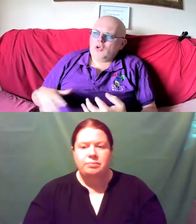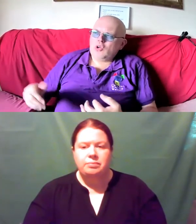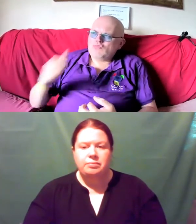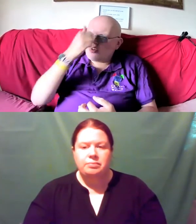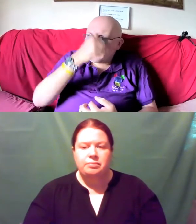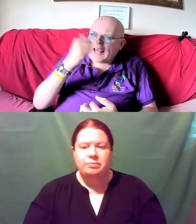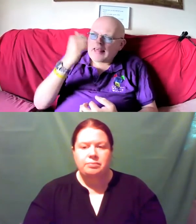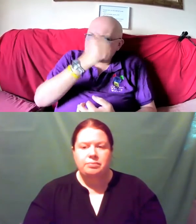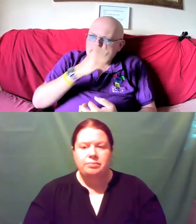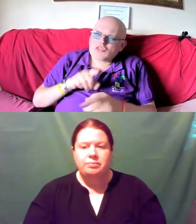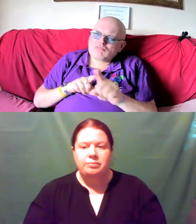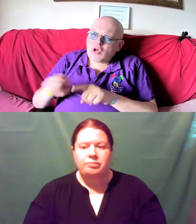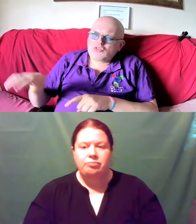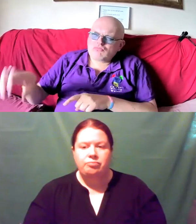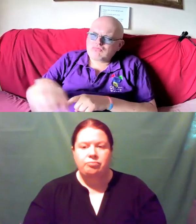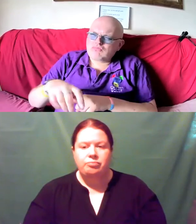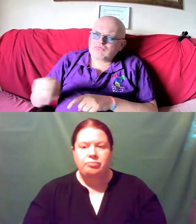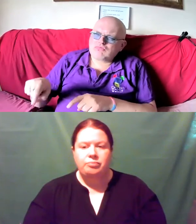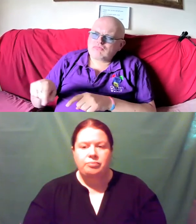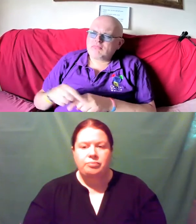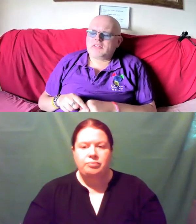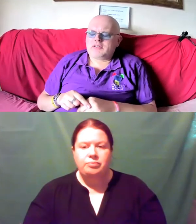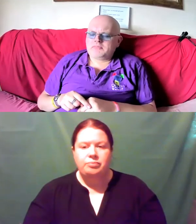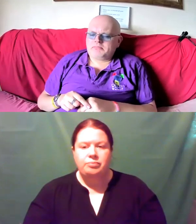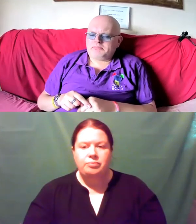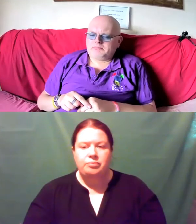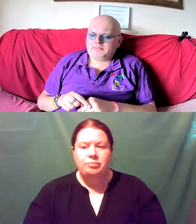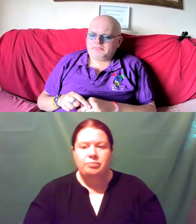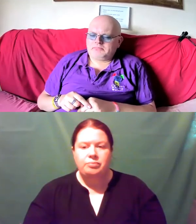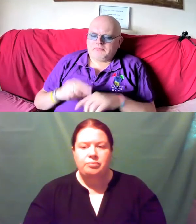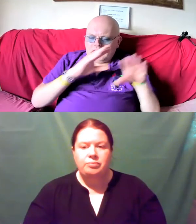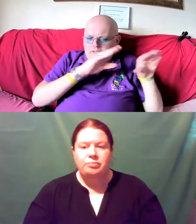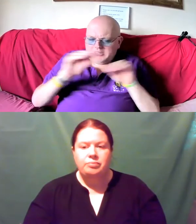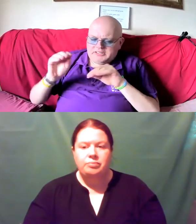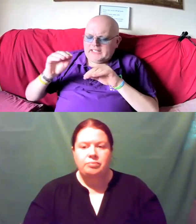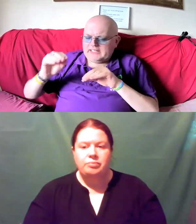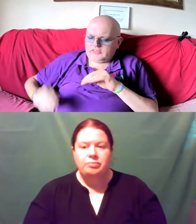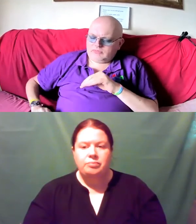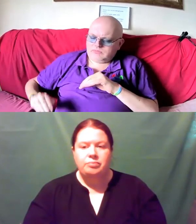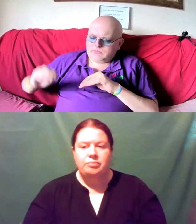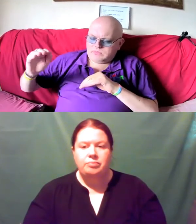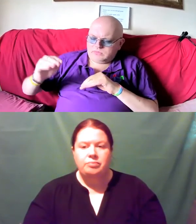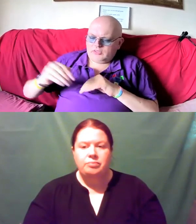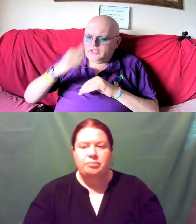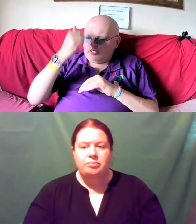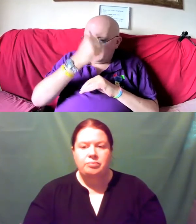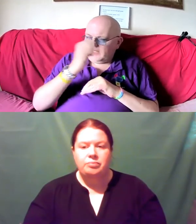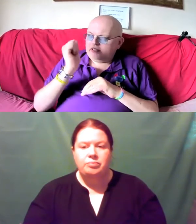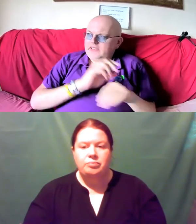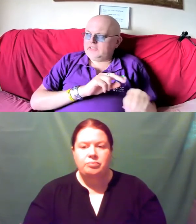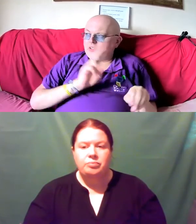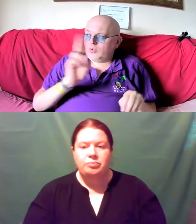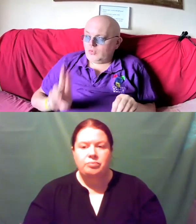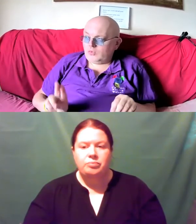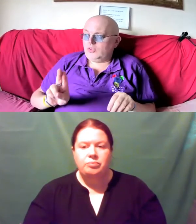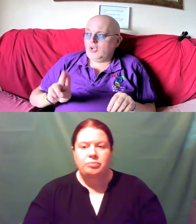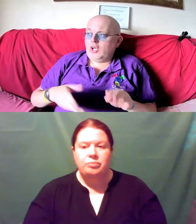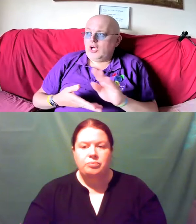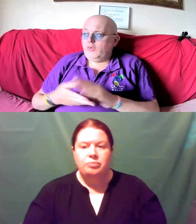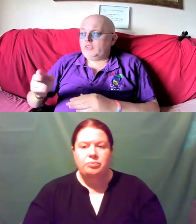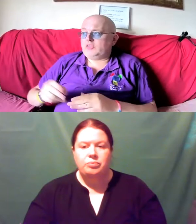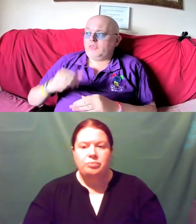probably. Certainly in my education, primary school was a Catholic school, secondary school was a Catholic school. I even went to a Catholic sixth form